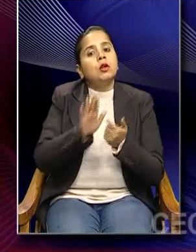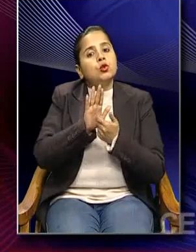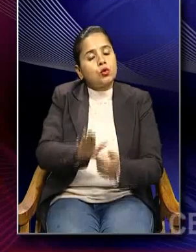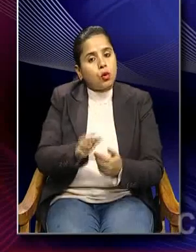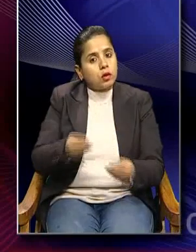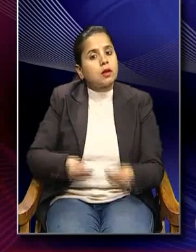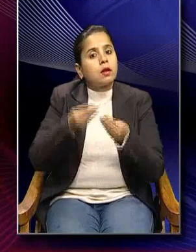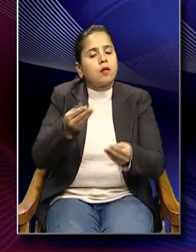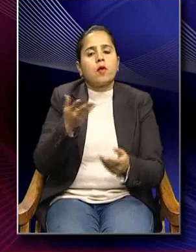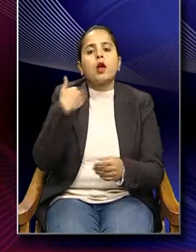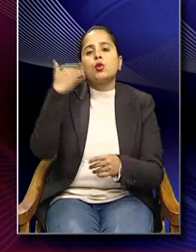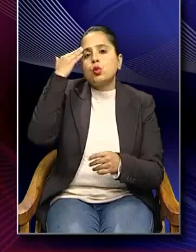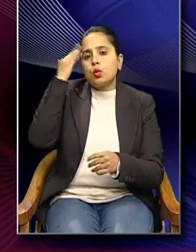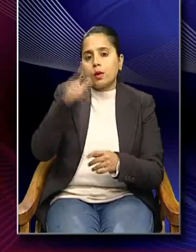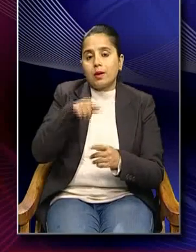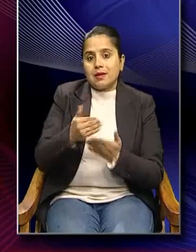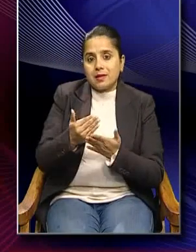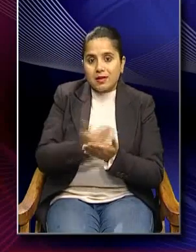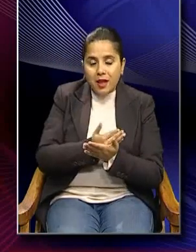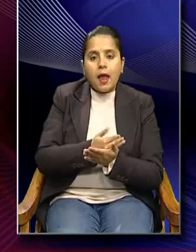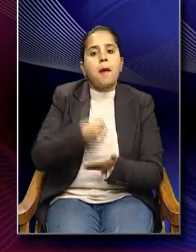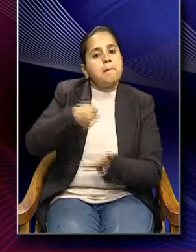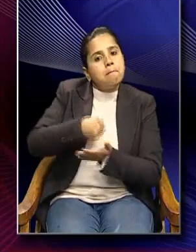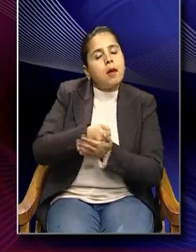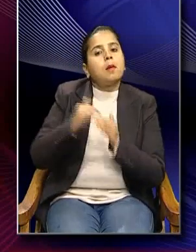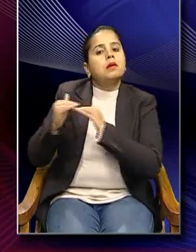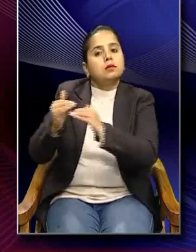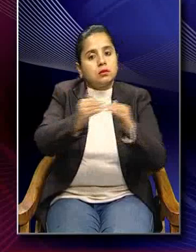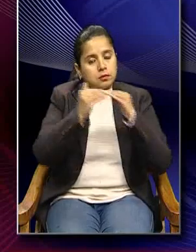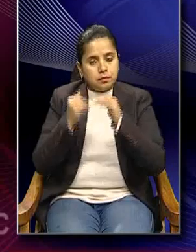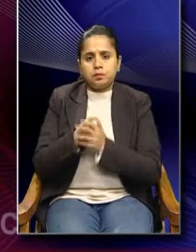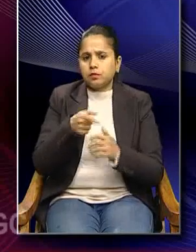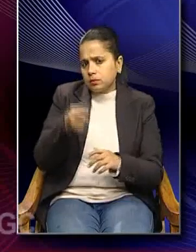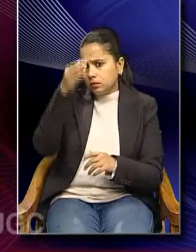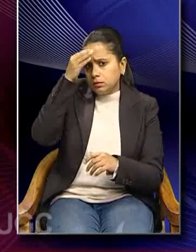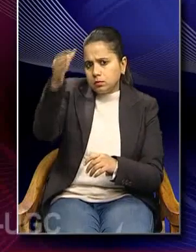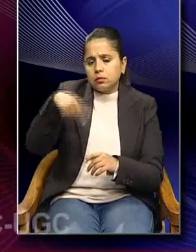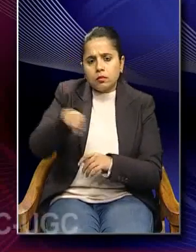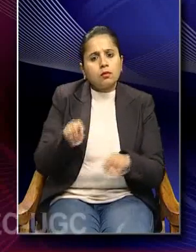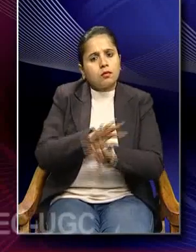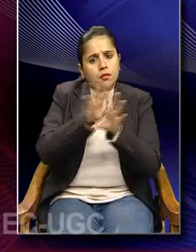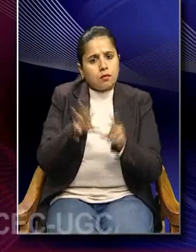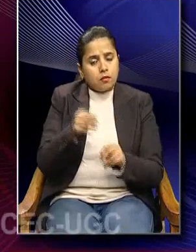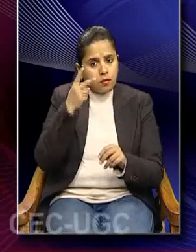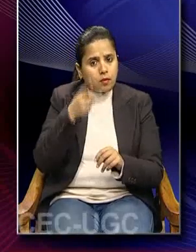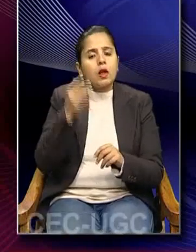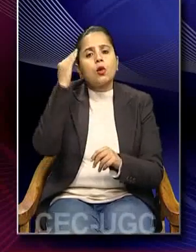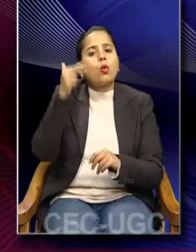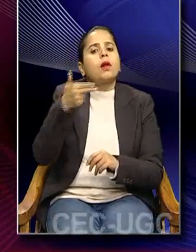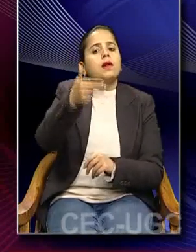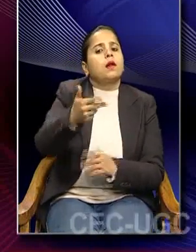assigned to what we know as safe minimum standards, and this concept completely is known